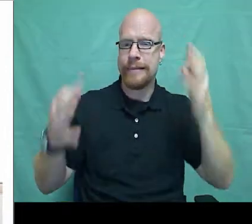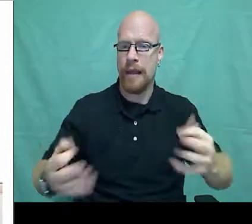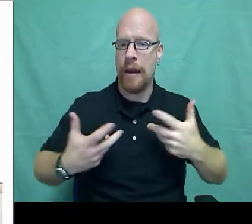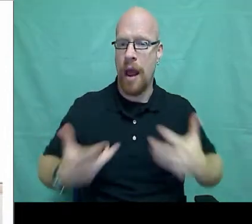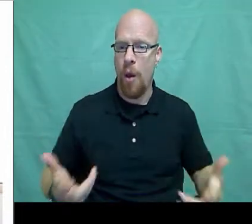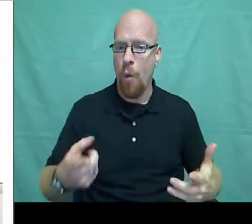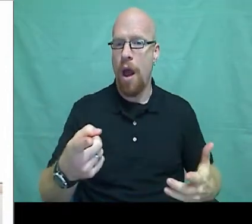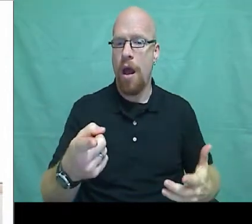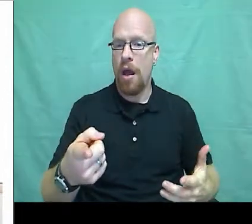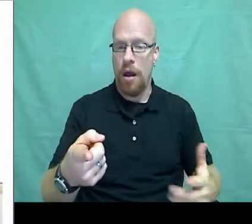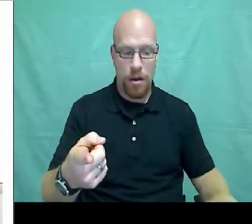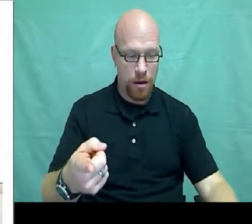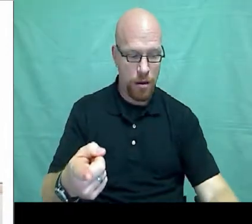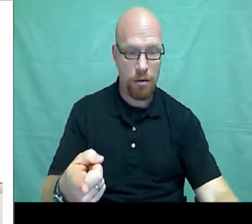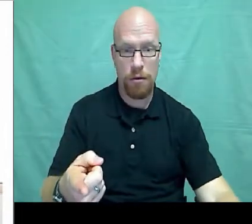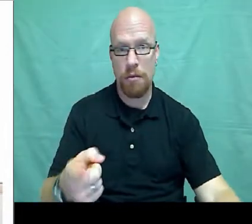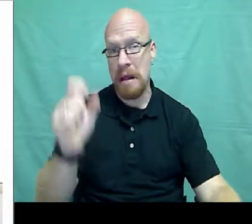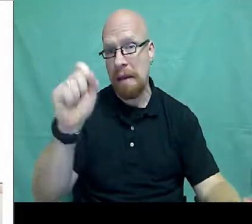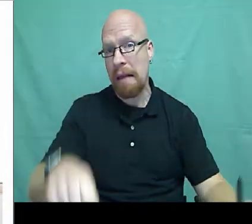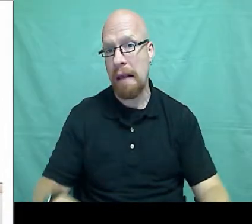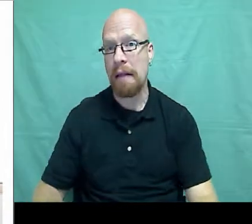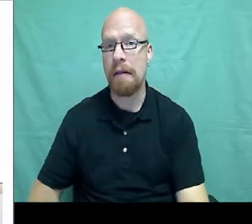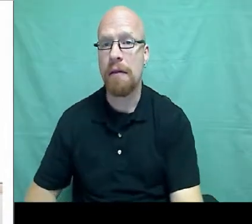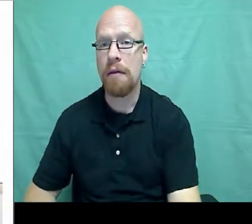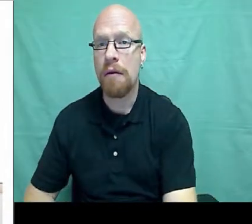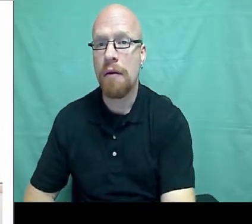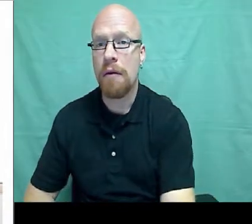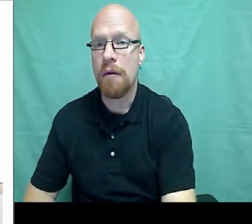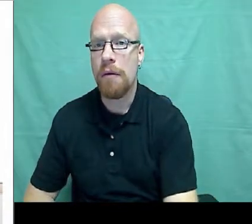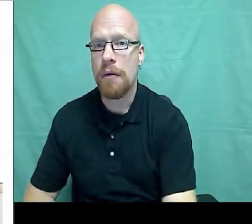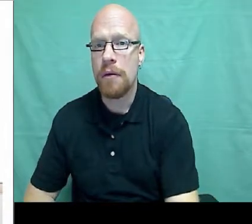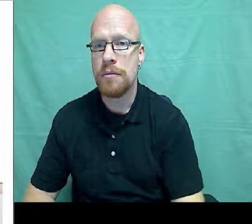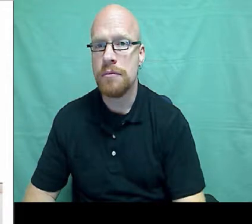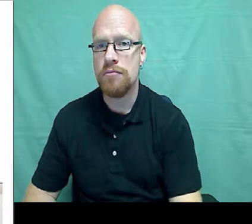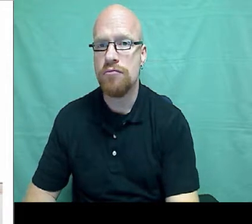different animation effects.